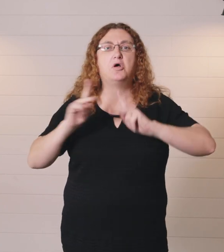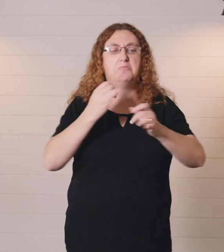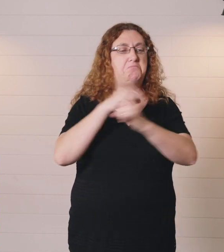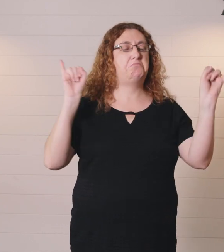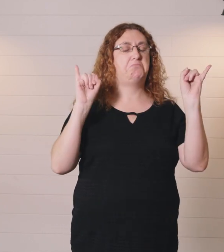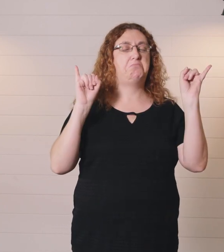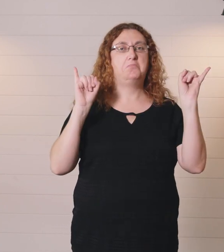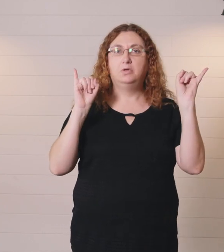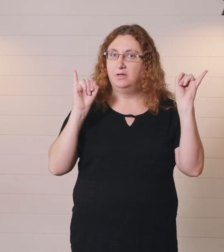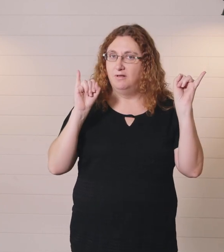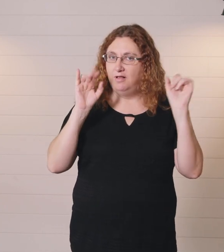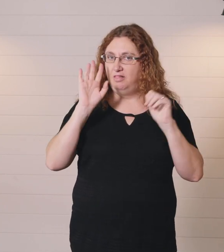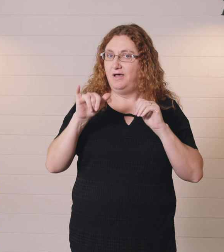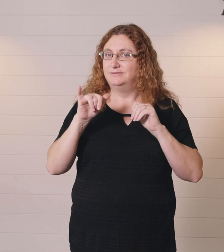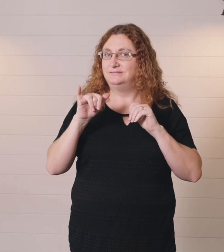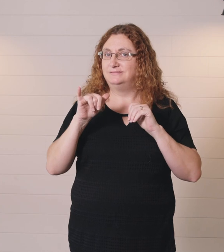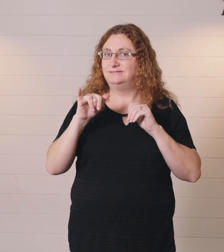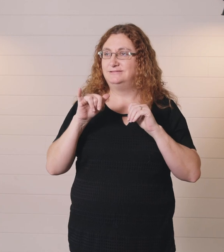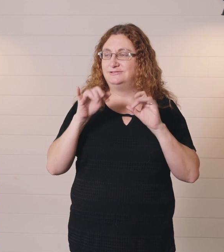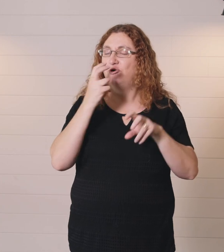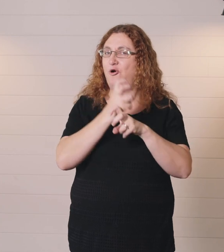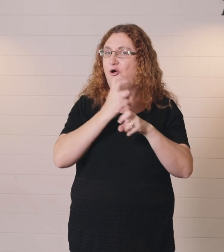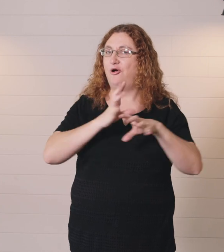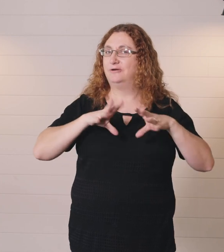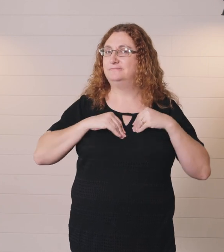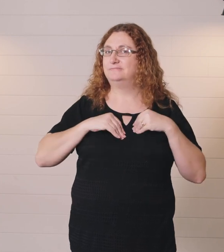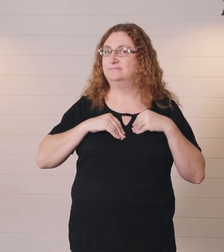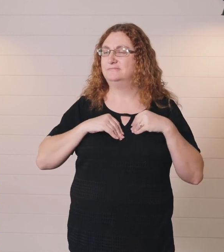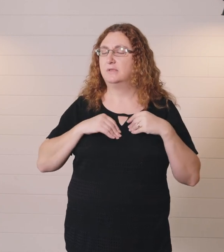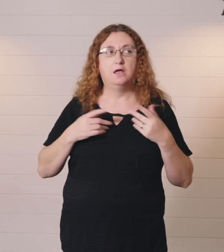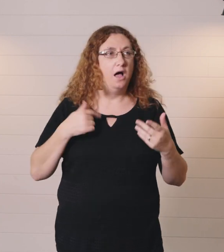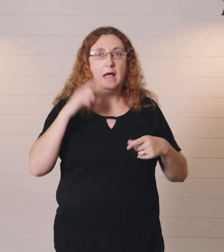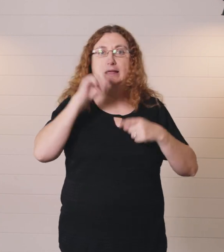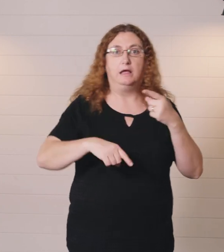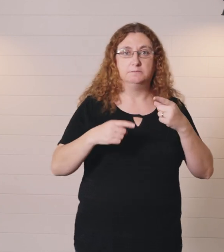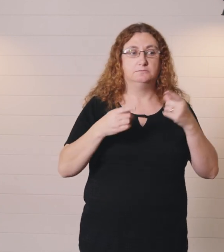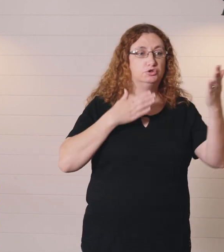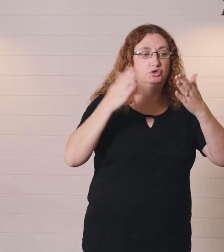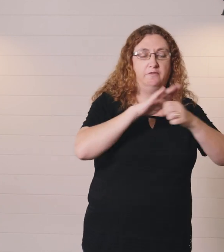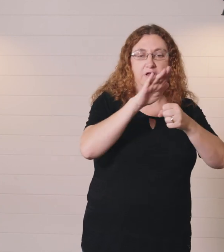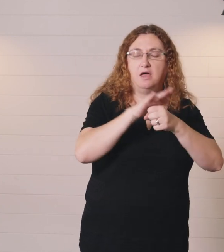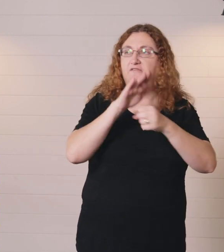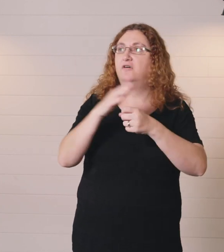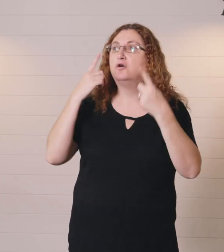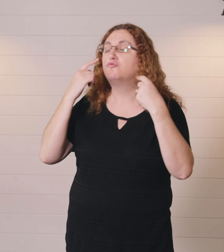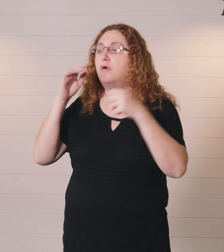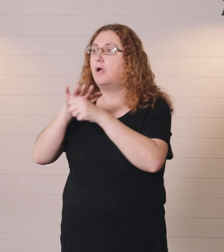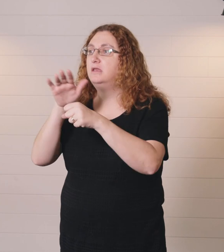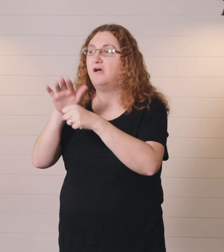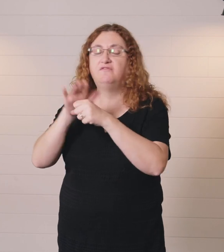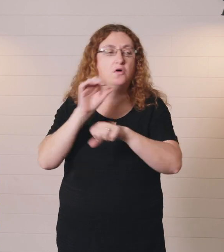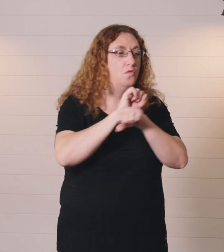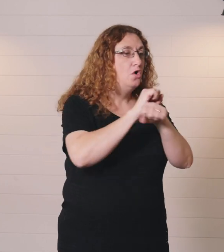women, that is a humbling statement to think I can't pray enough, give enough, serve enough, cry enough, grovel enough, repent enough.